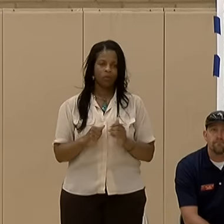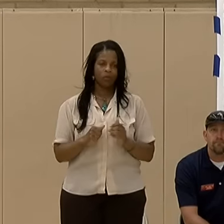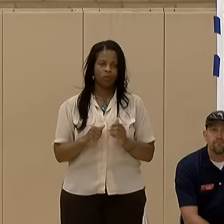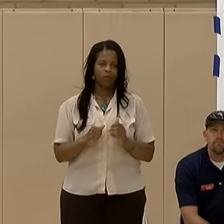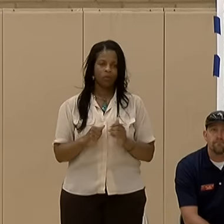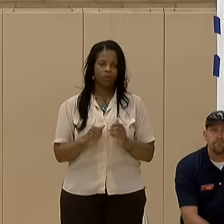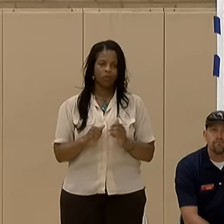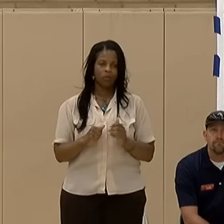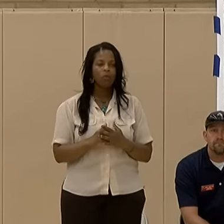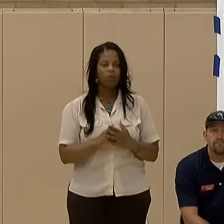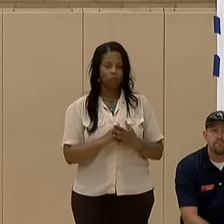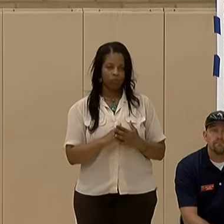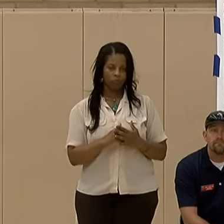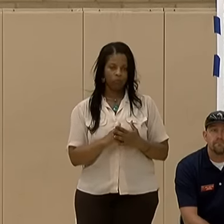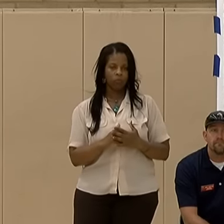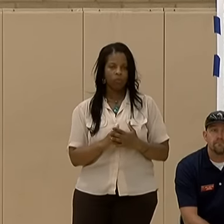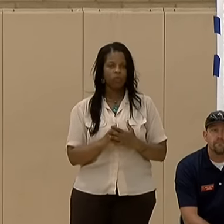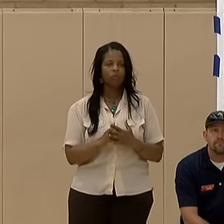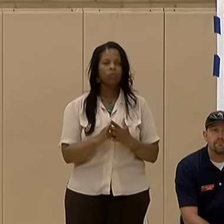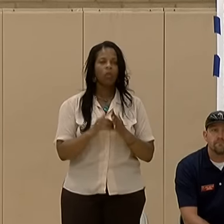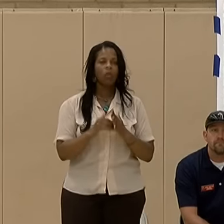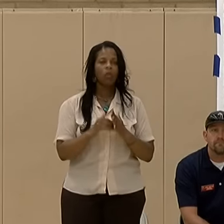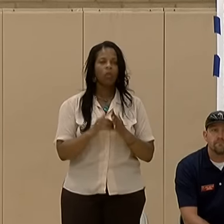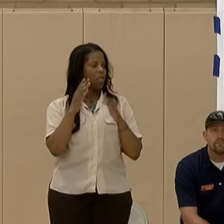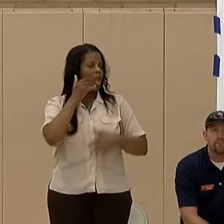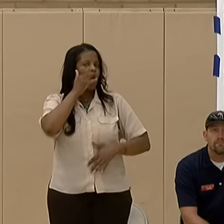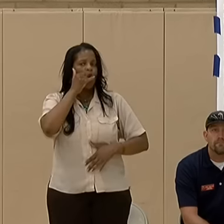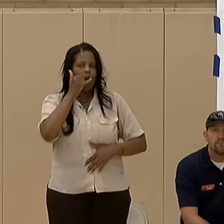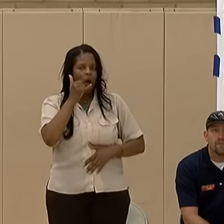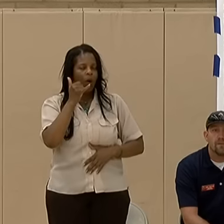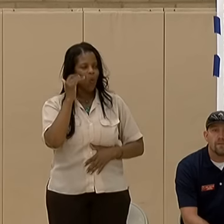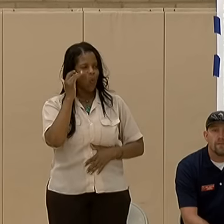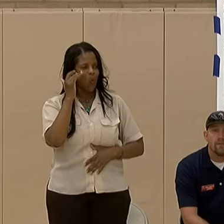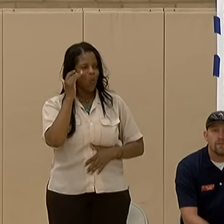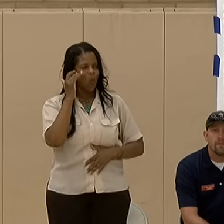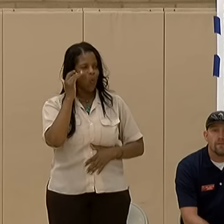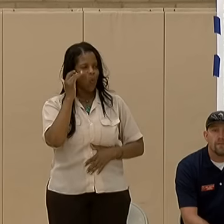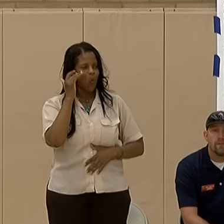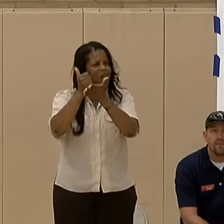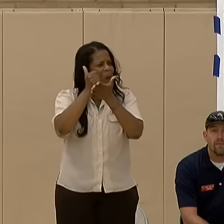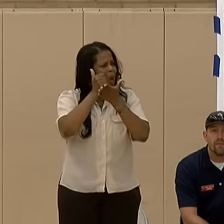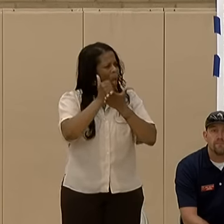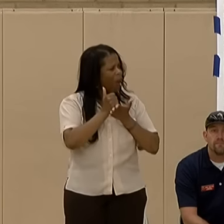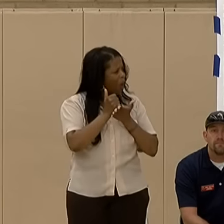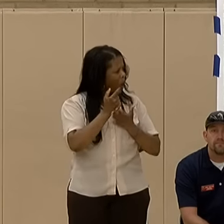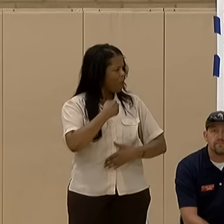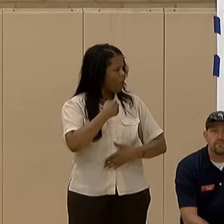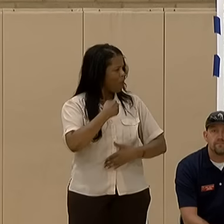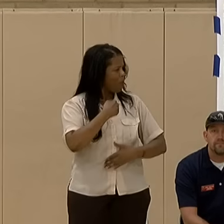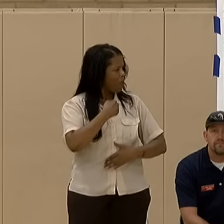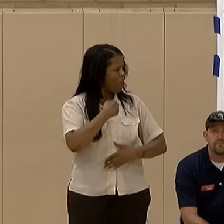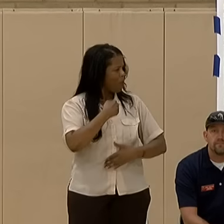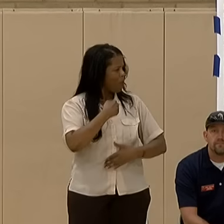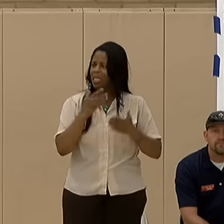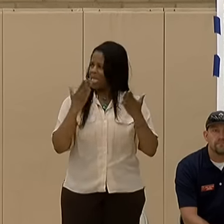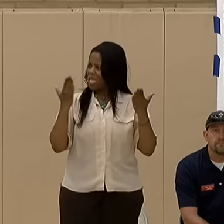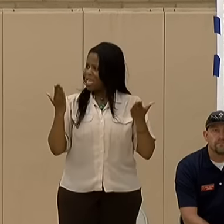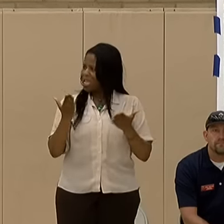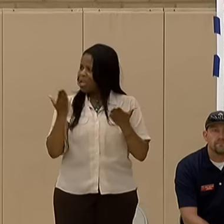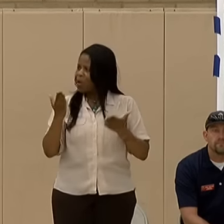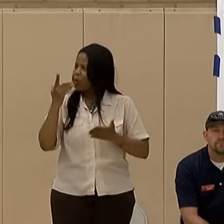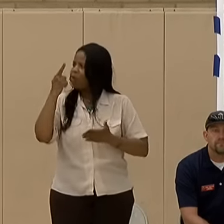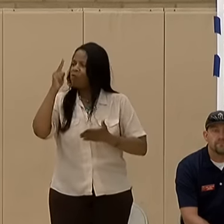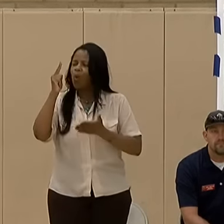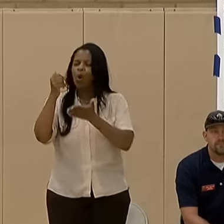They were called to help us. They responded to help us. They are here